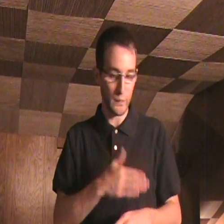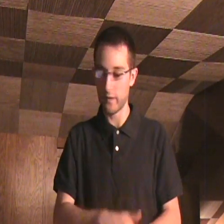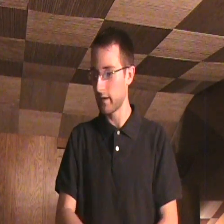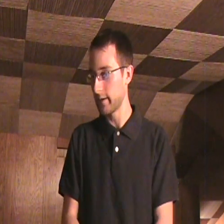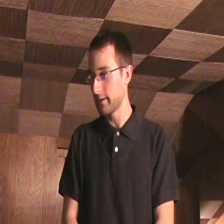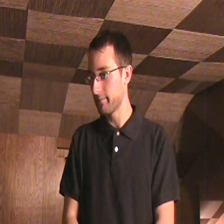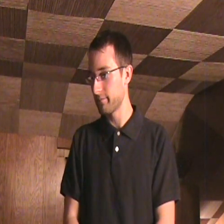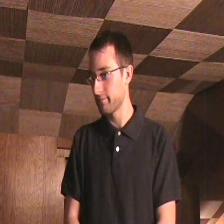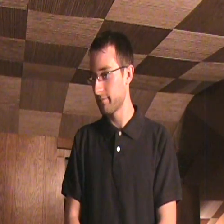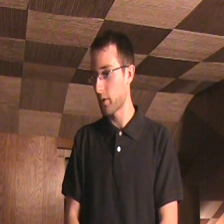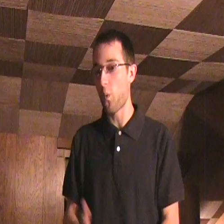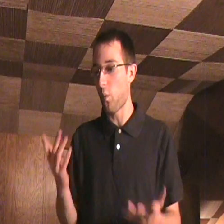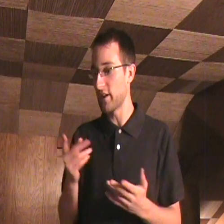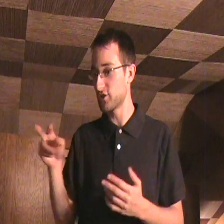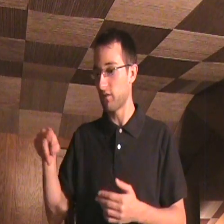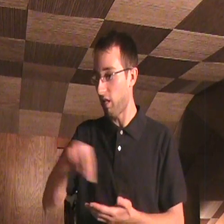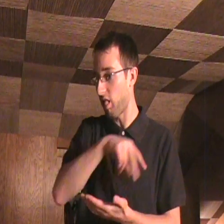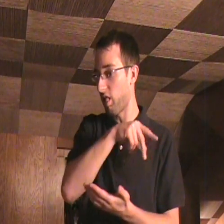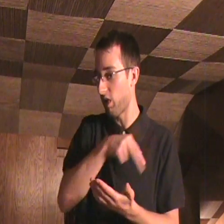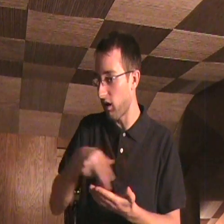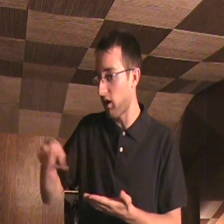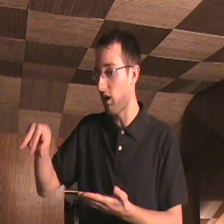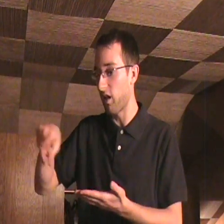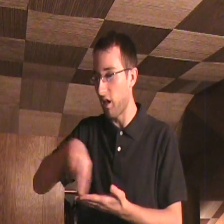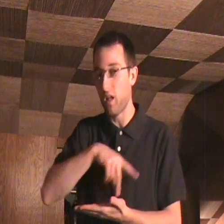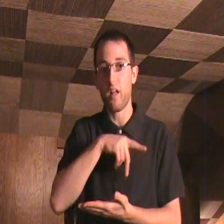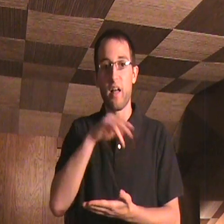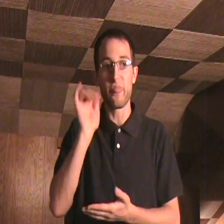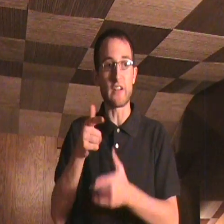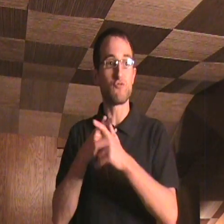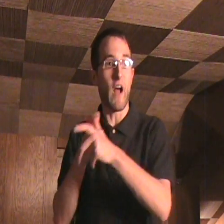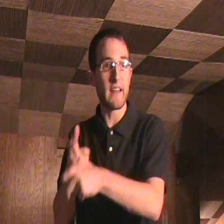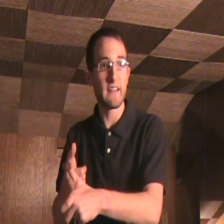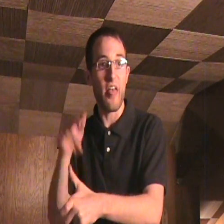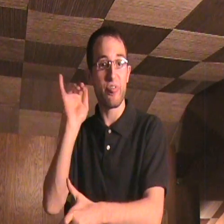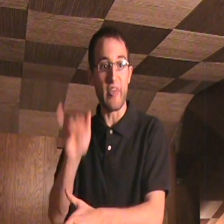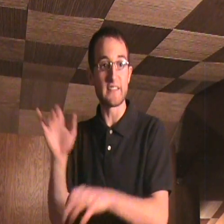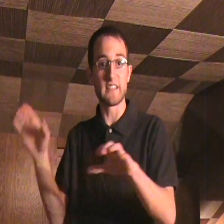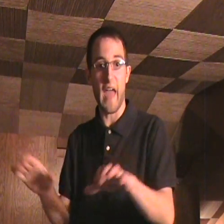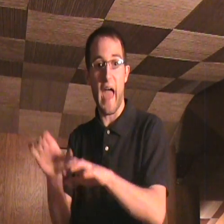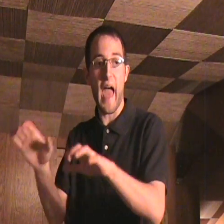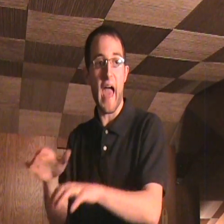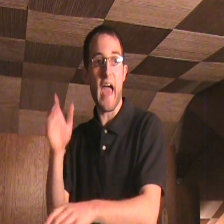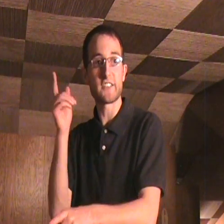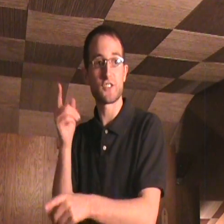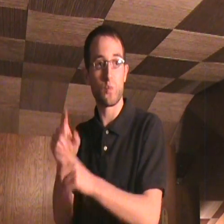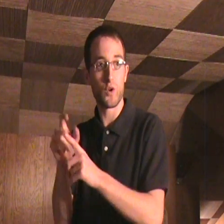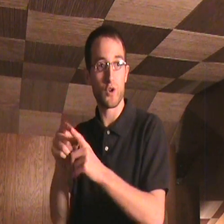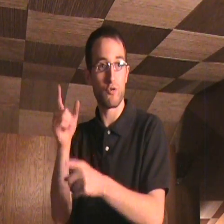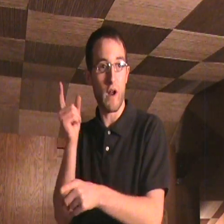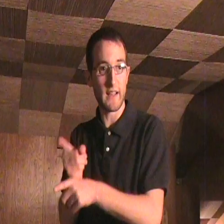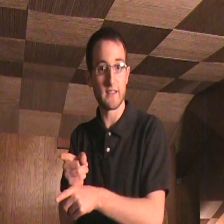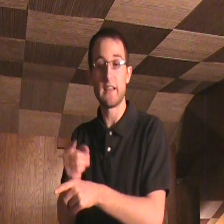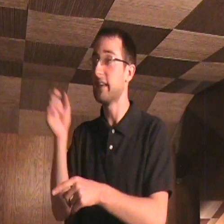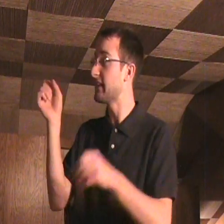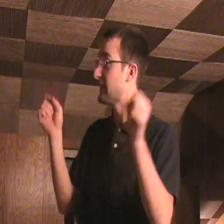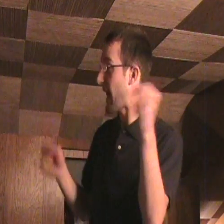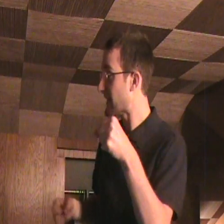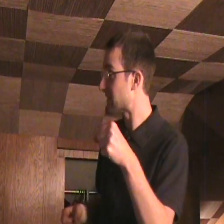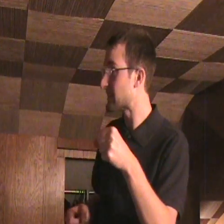What is Anise doing? Running. Running. Is that an action word? Yeah. Yes. Okay, so an action word is doing